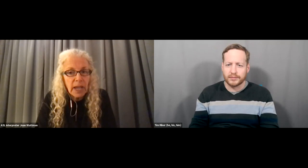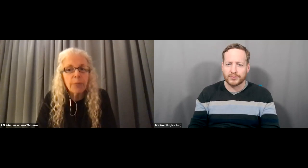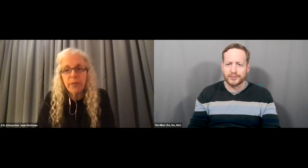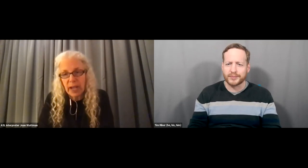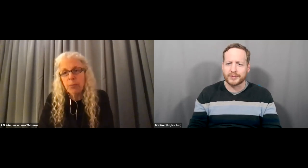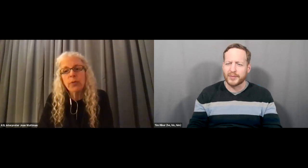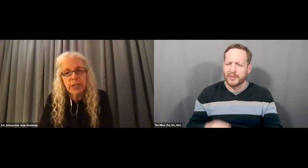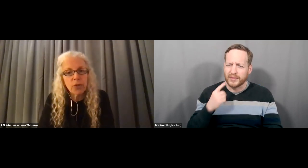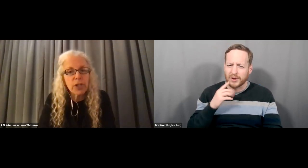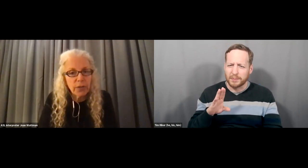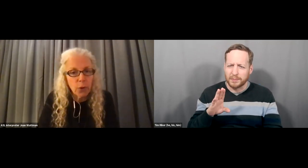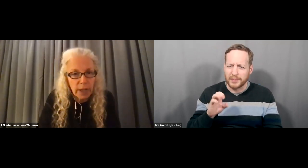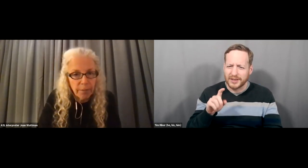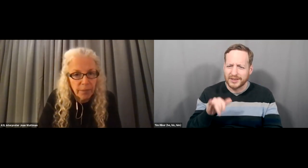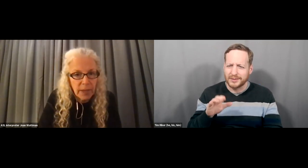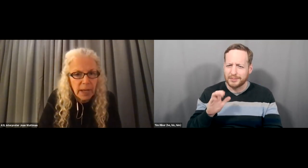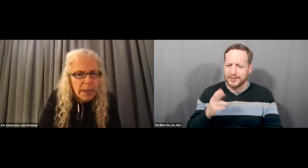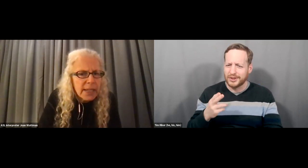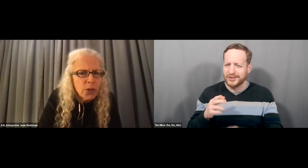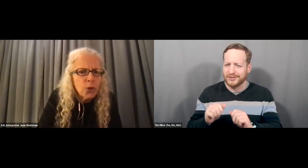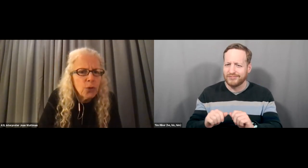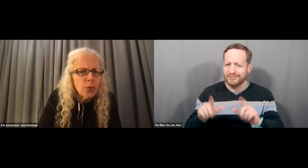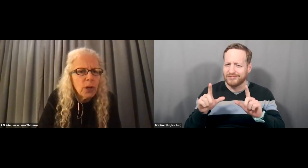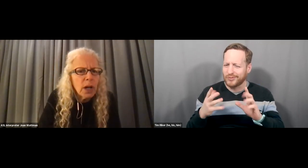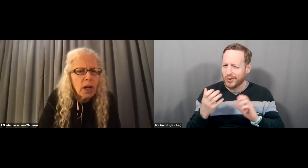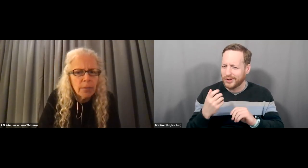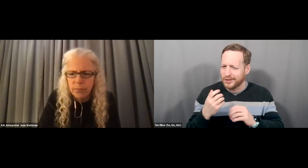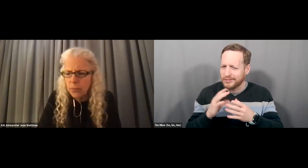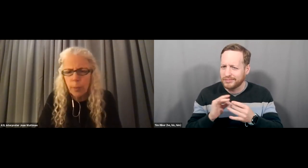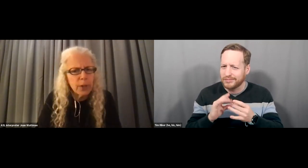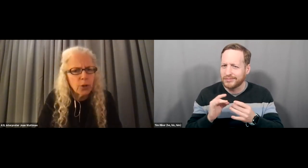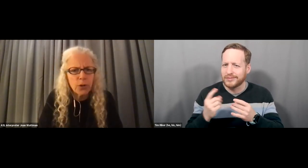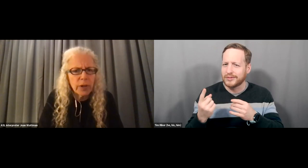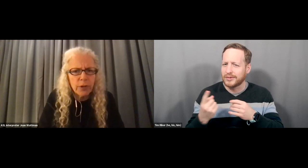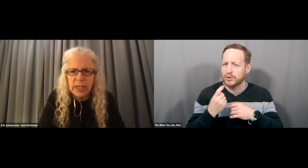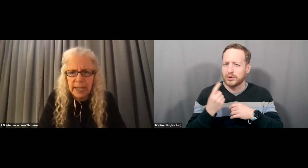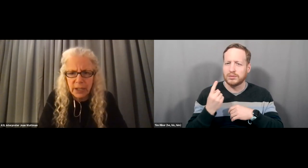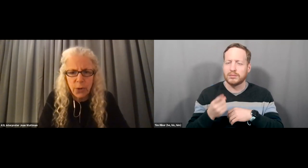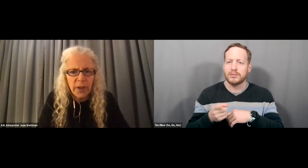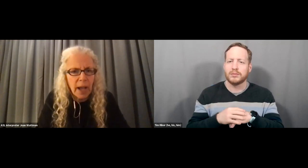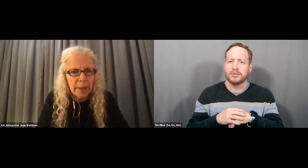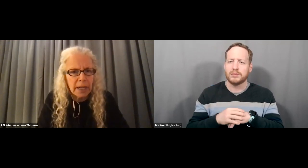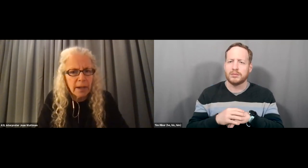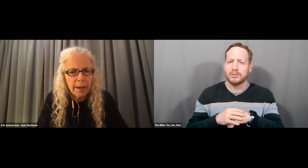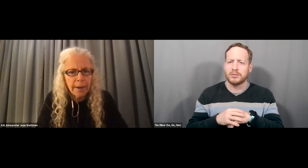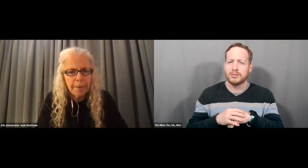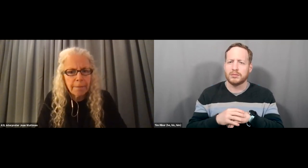and provide more resources for them. Betsy, you opened your screen for a second. Did you have a comment?